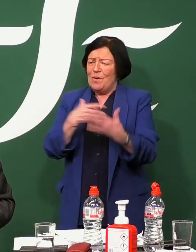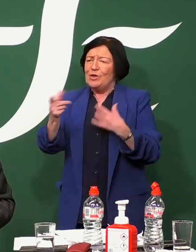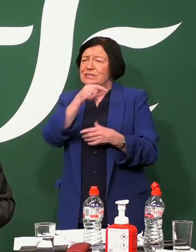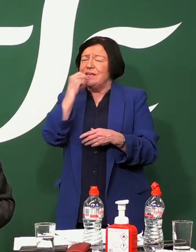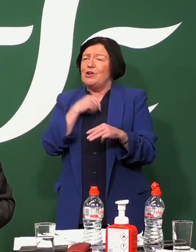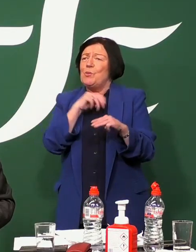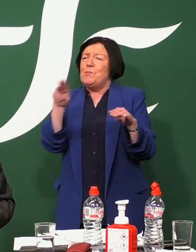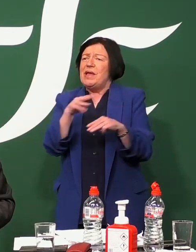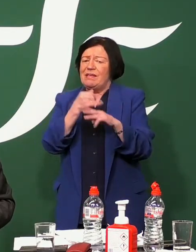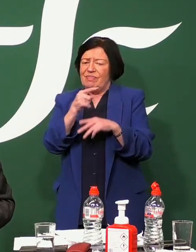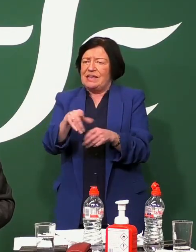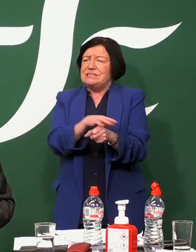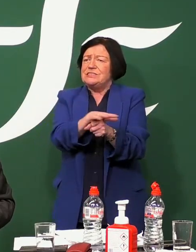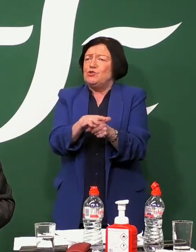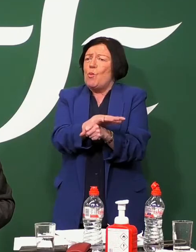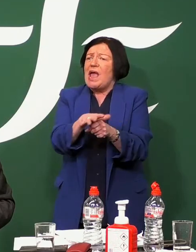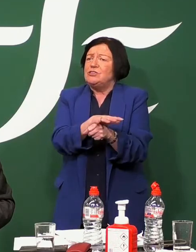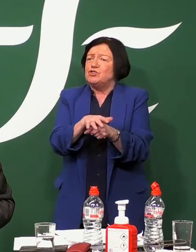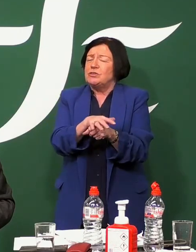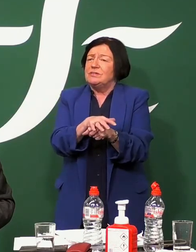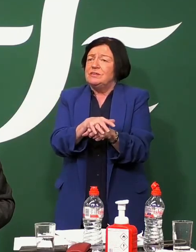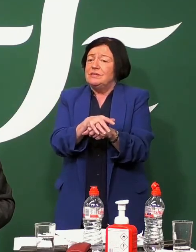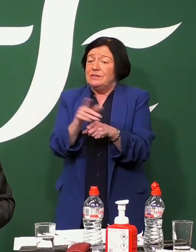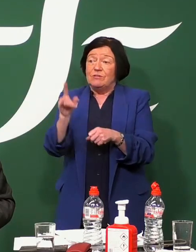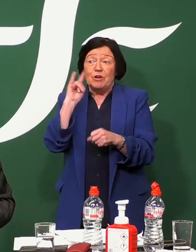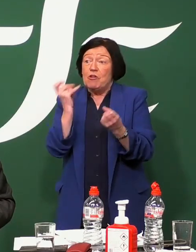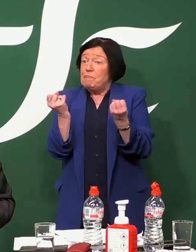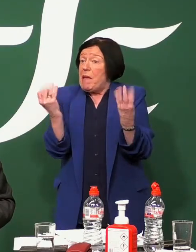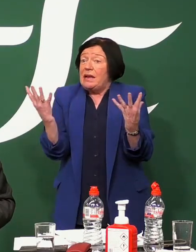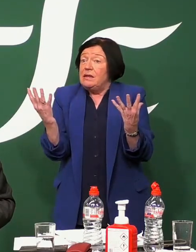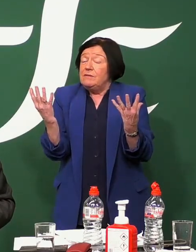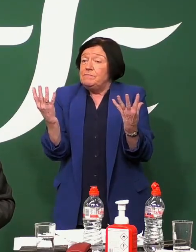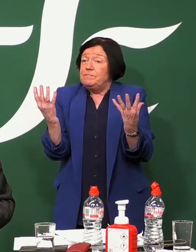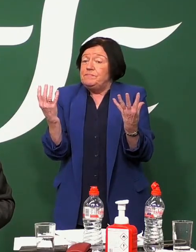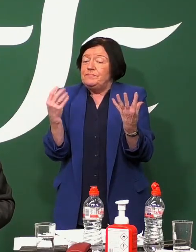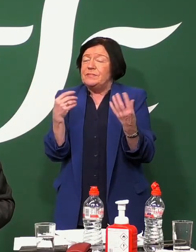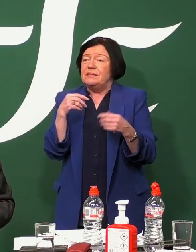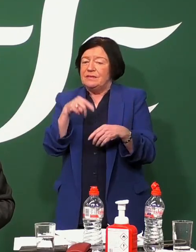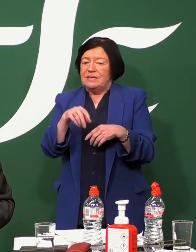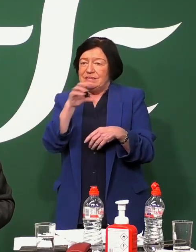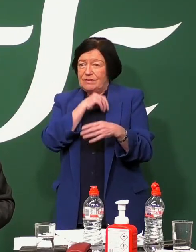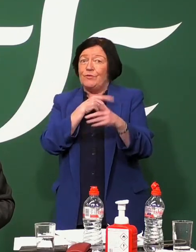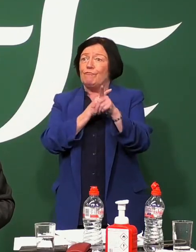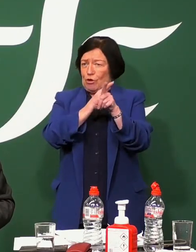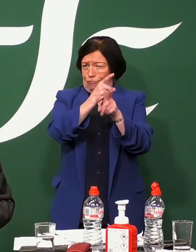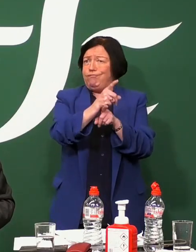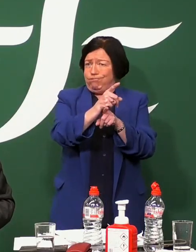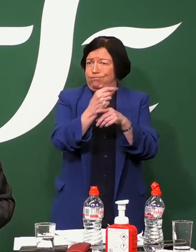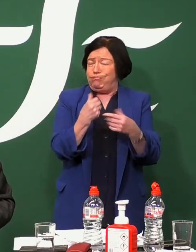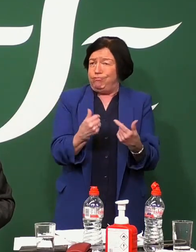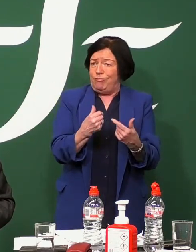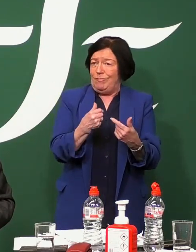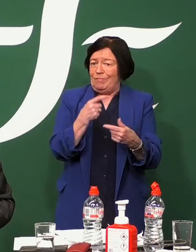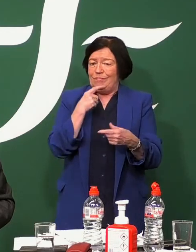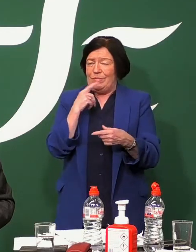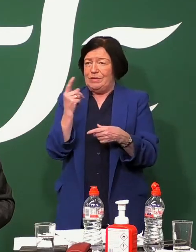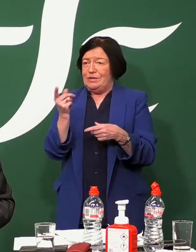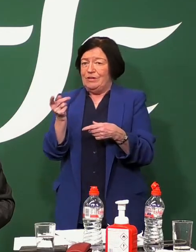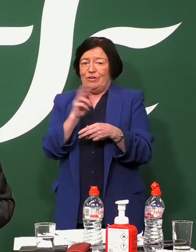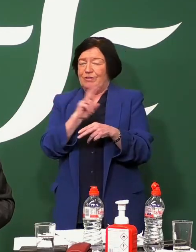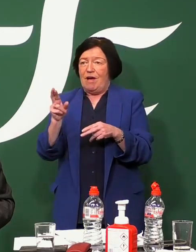to people who are in that situation? Would you hear of many that they appear to have recovered? They probably